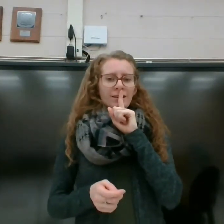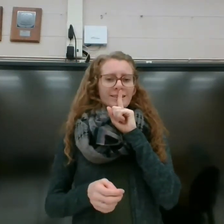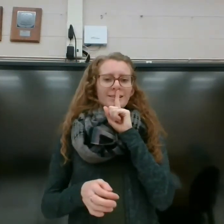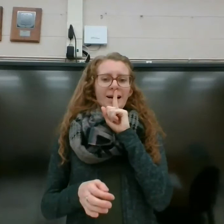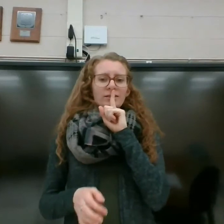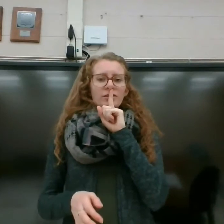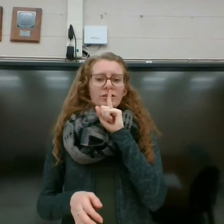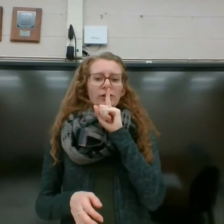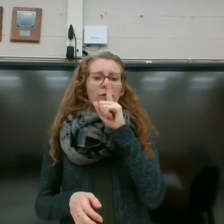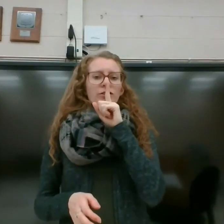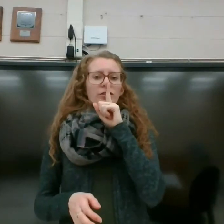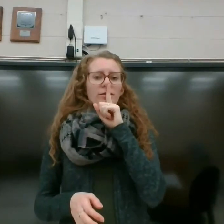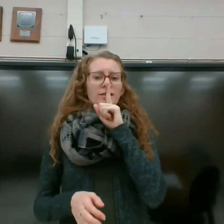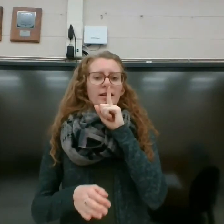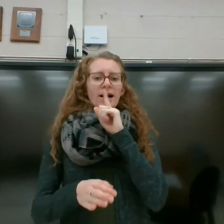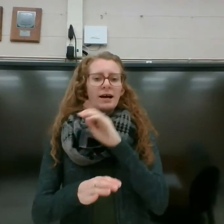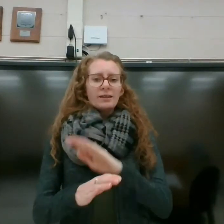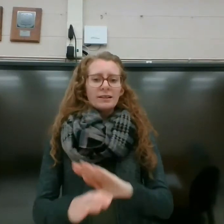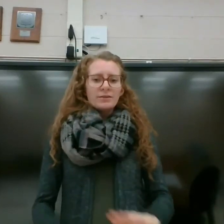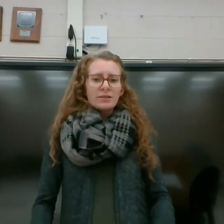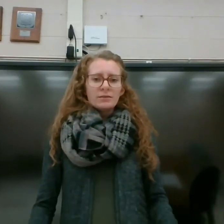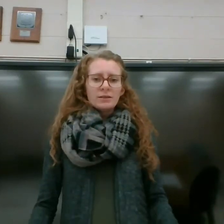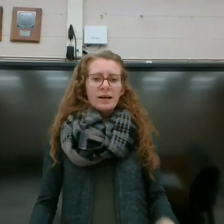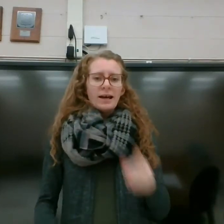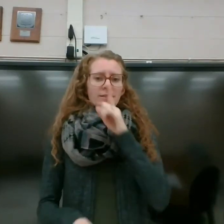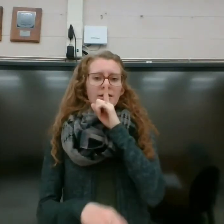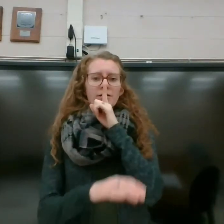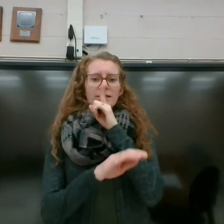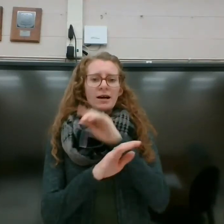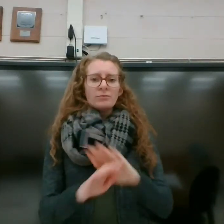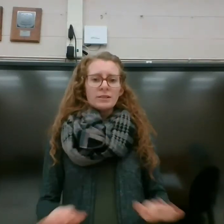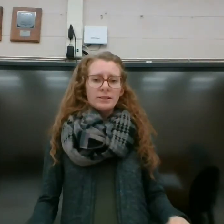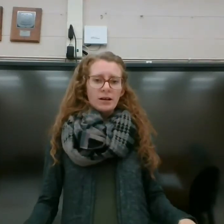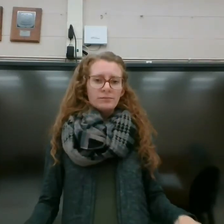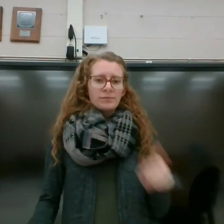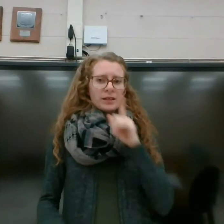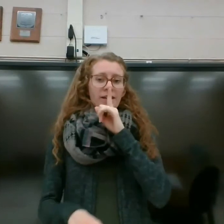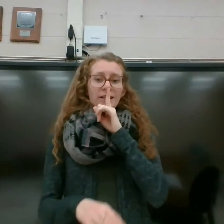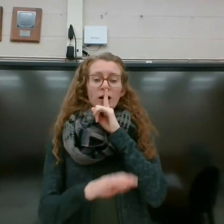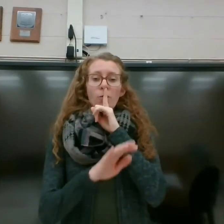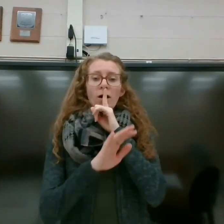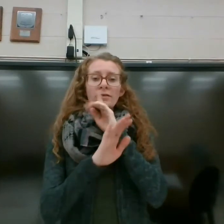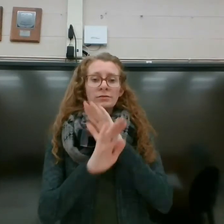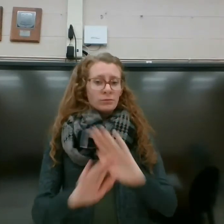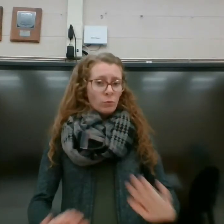is silent. So you're going to do silent, as in sound is done. And that's all one